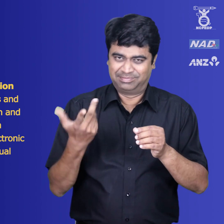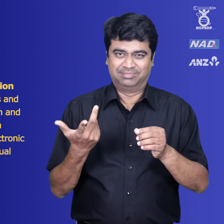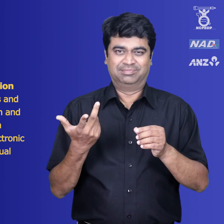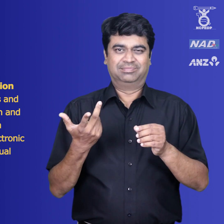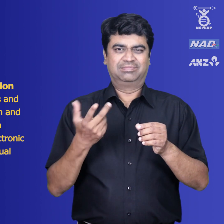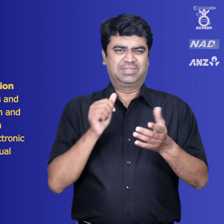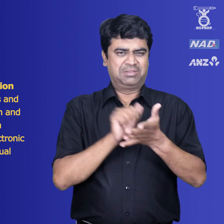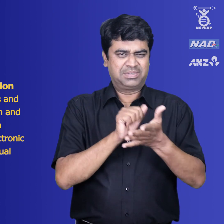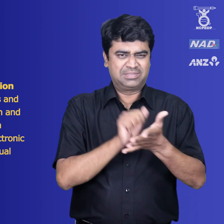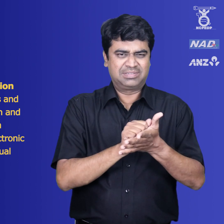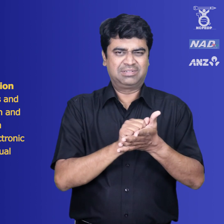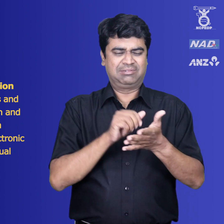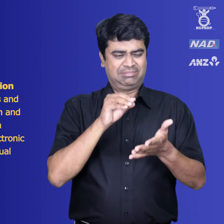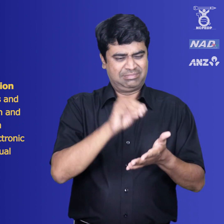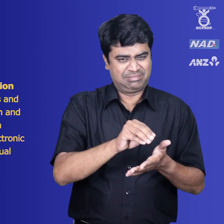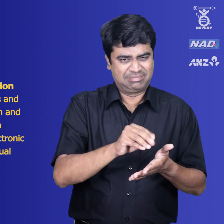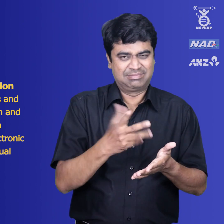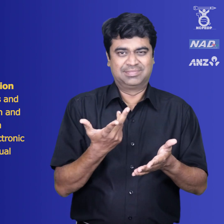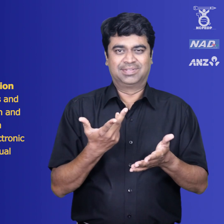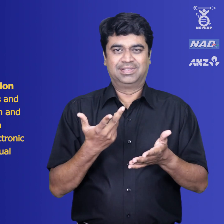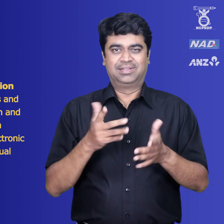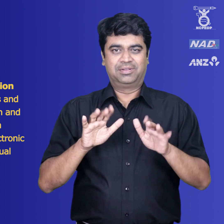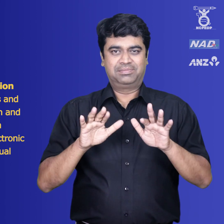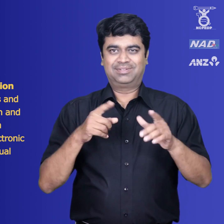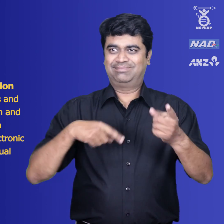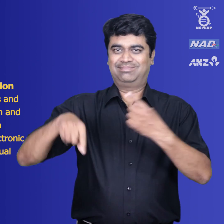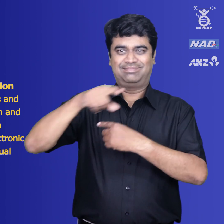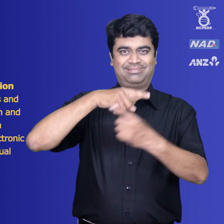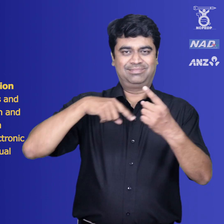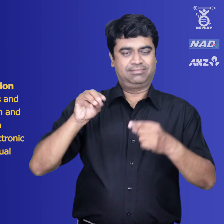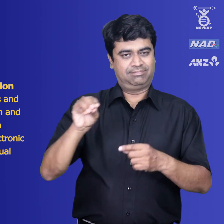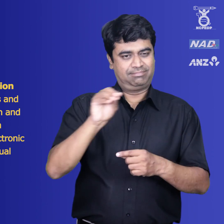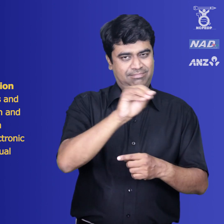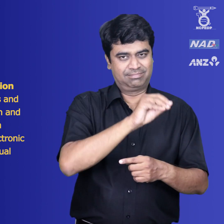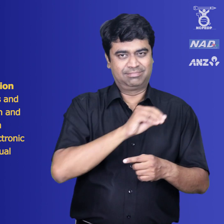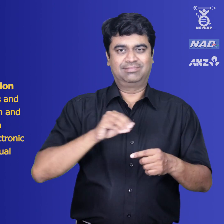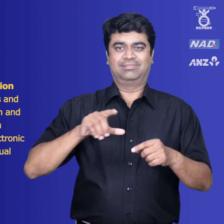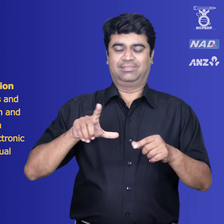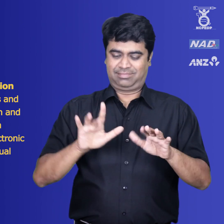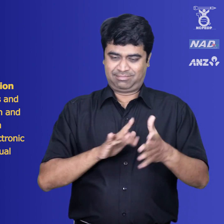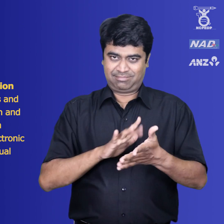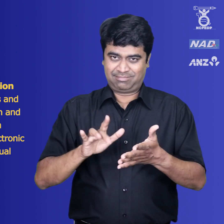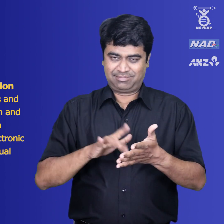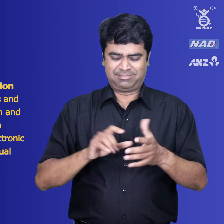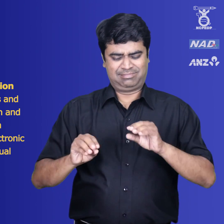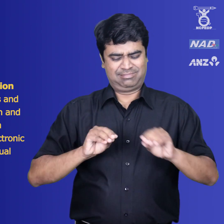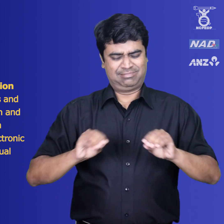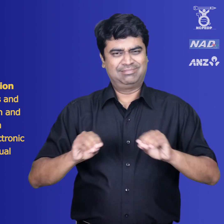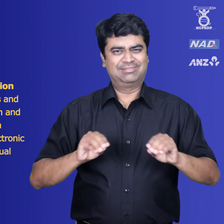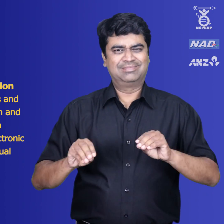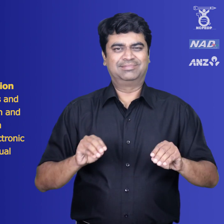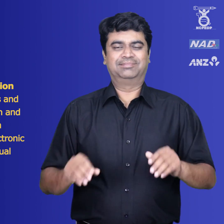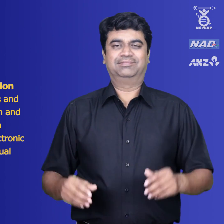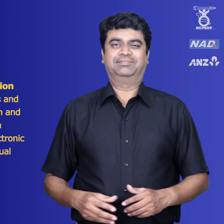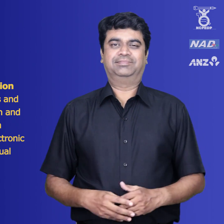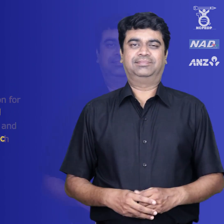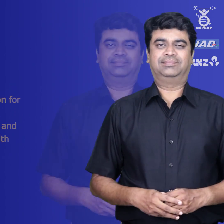services, electronic and print services, digital and virtual